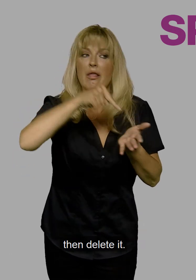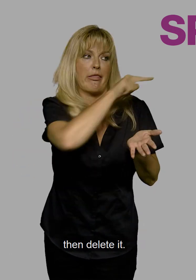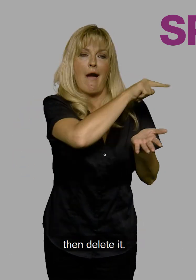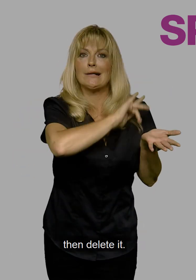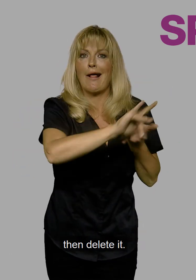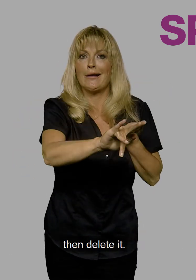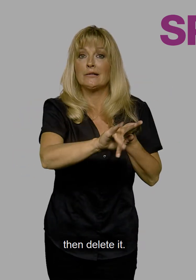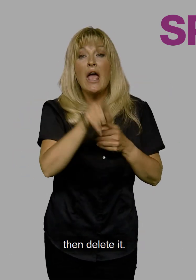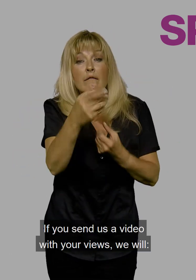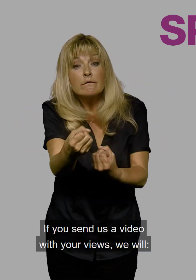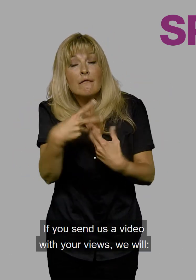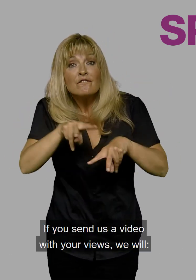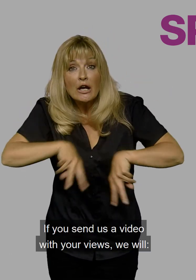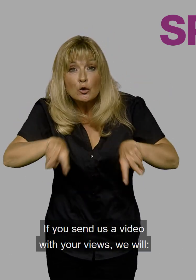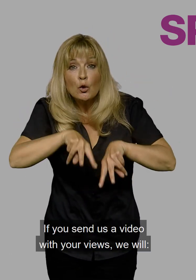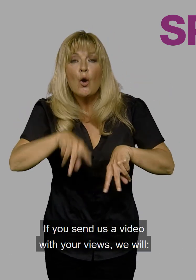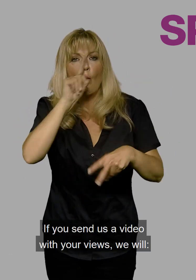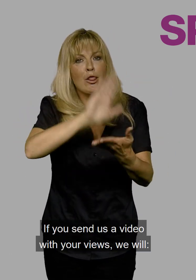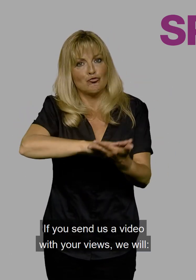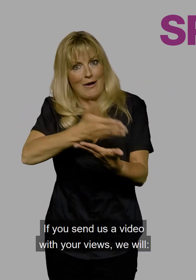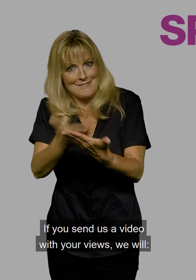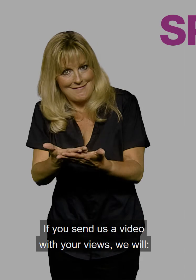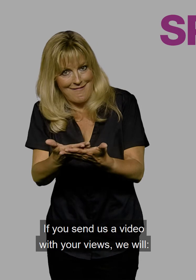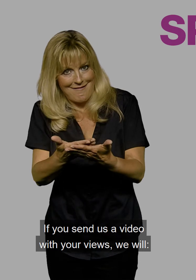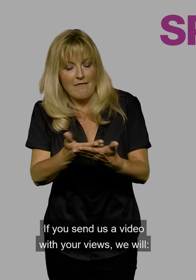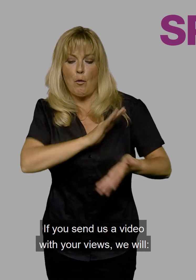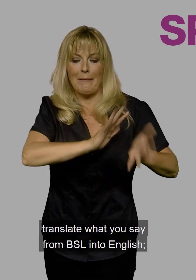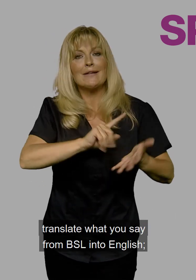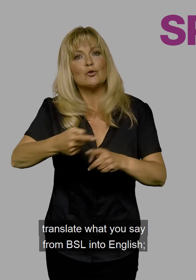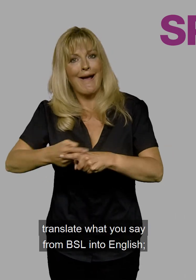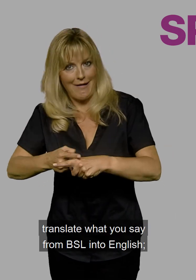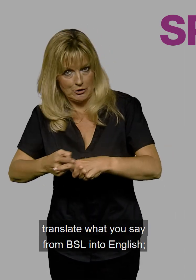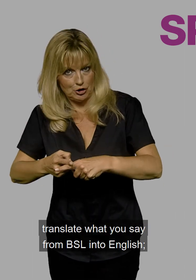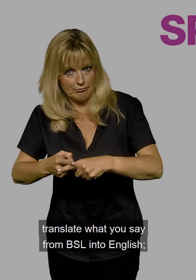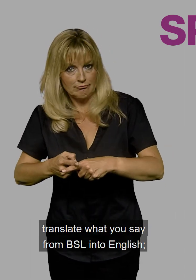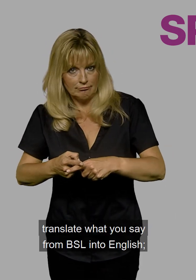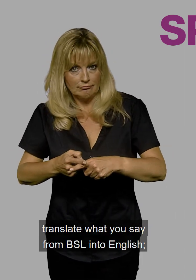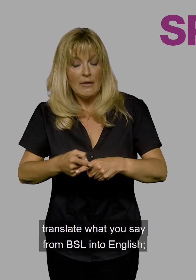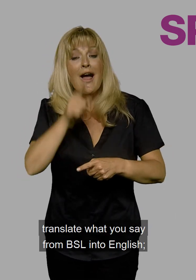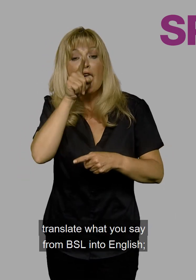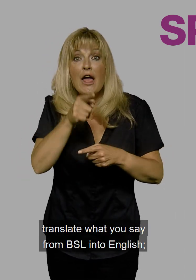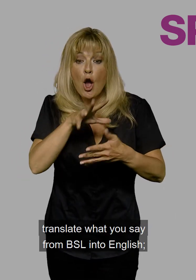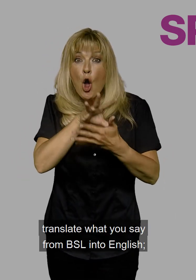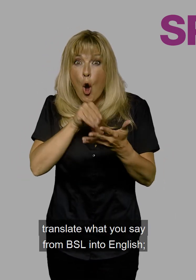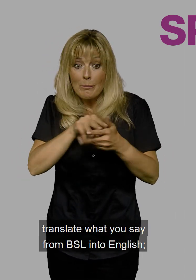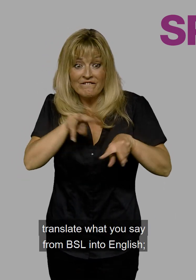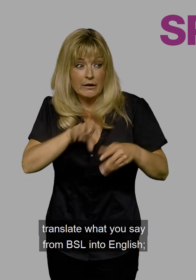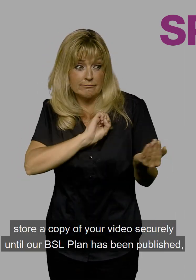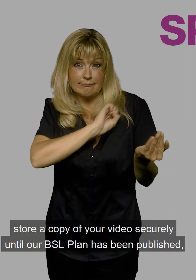it. If you send us a video with your views, we will translate what you say from BSL into English, store